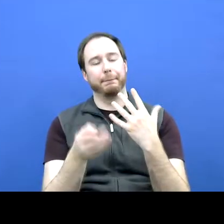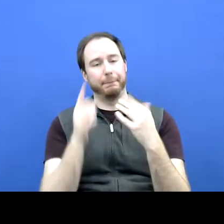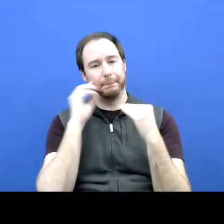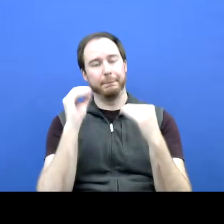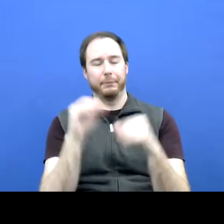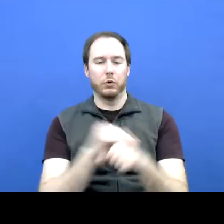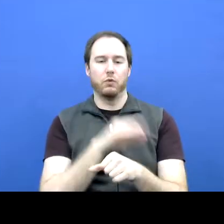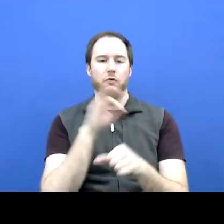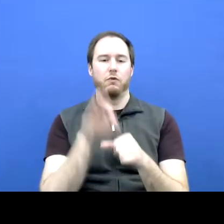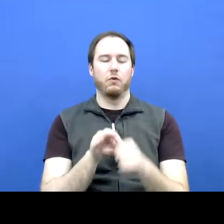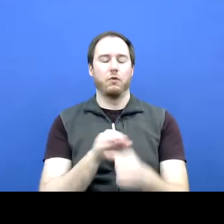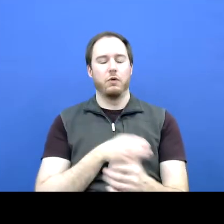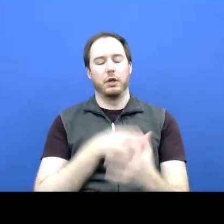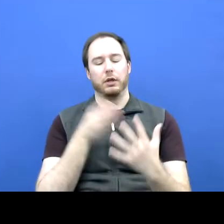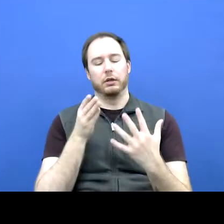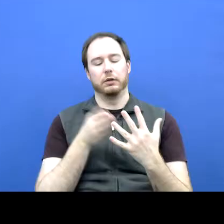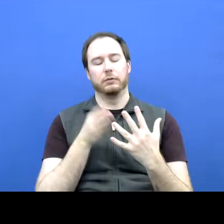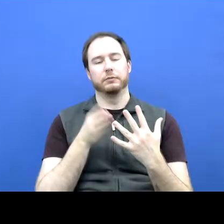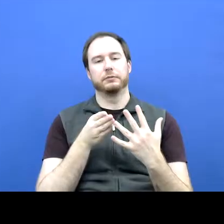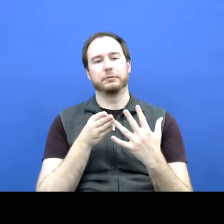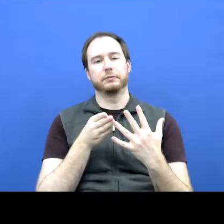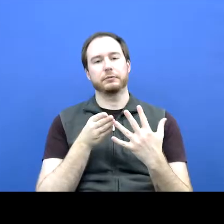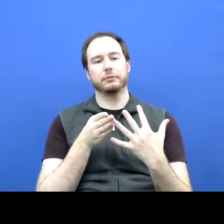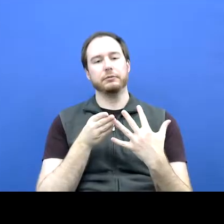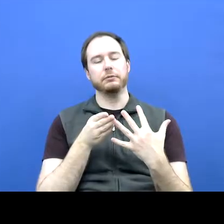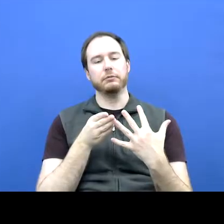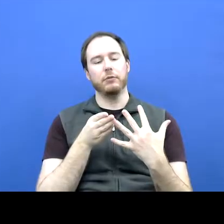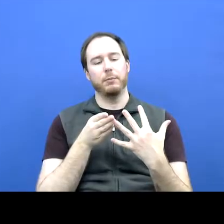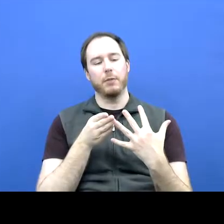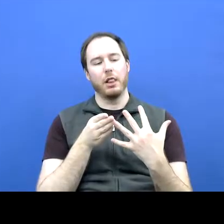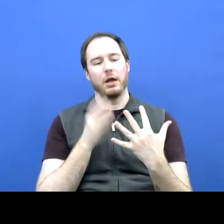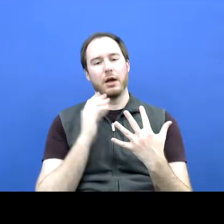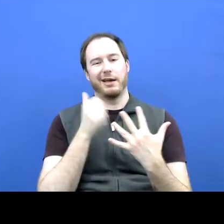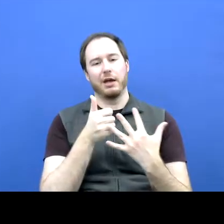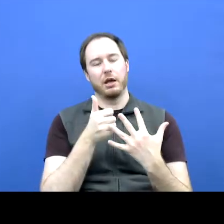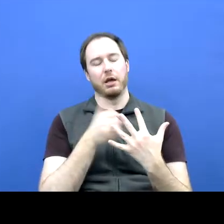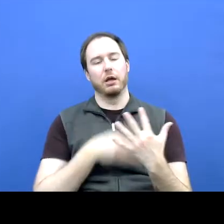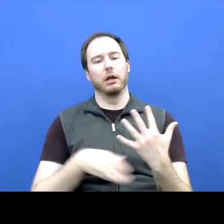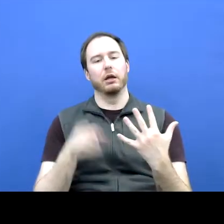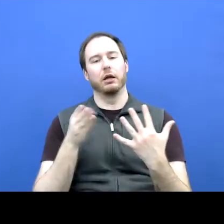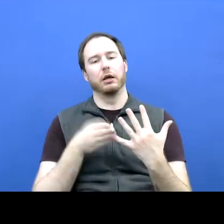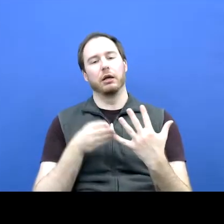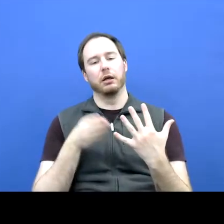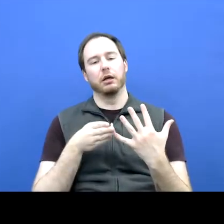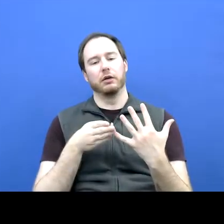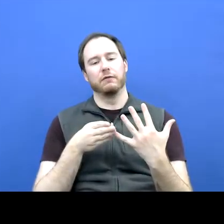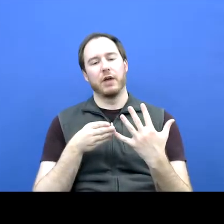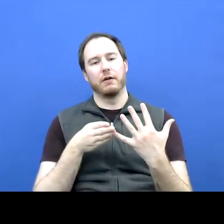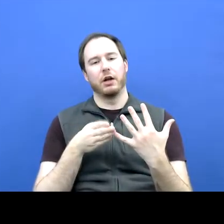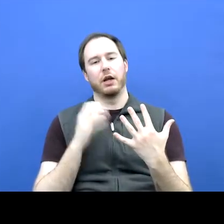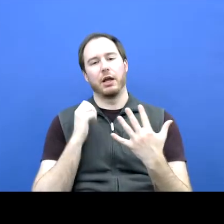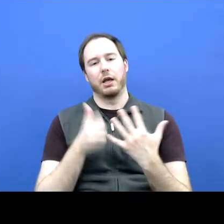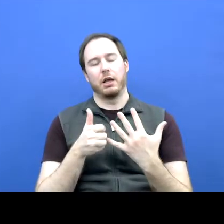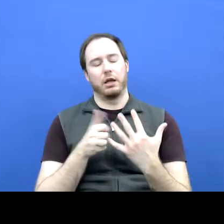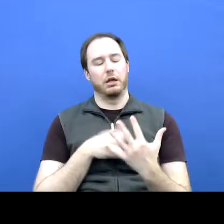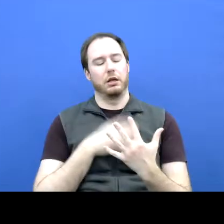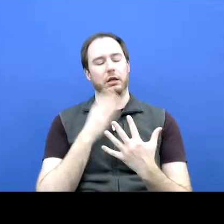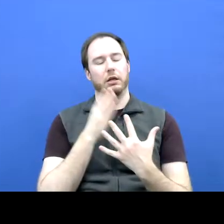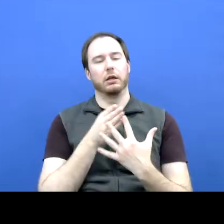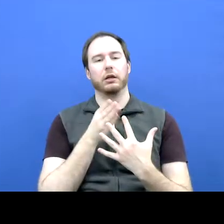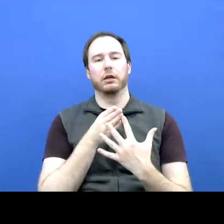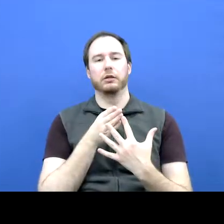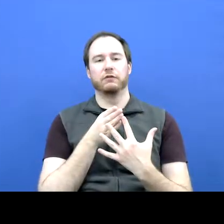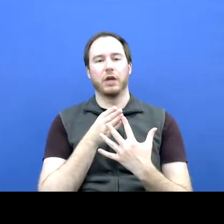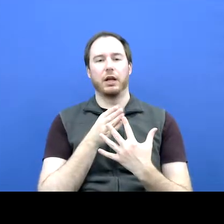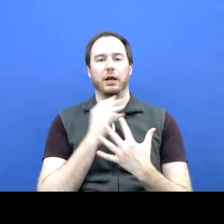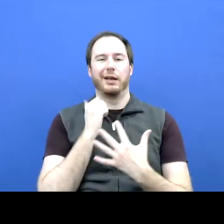Hearing and seeing none, please call the roll. Councilmember Barley, Aye. Councilmember Stafford, Aye.